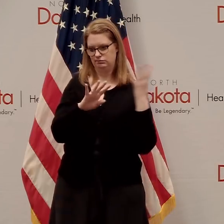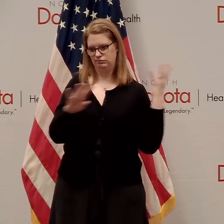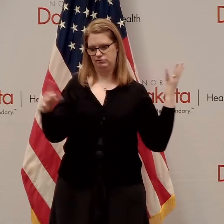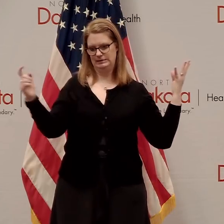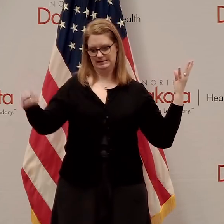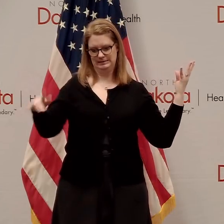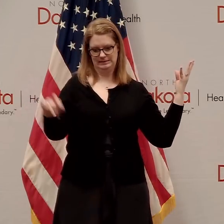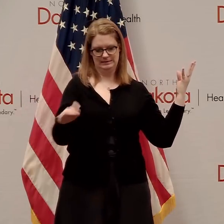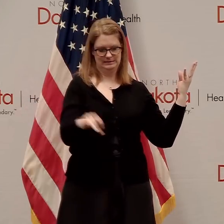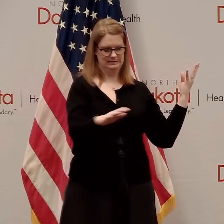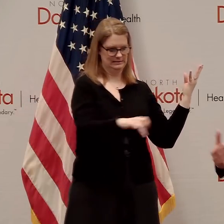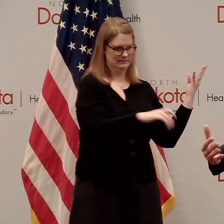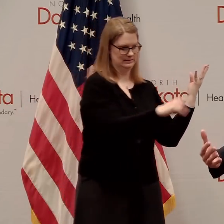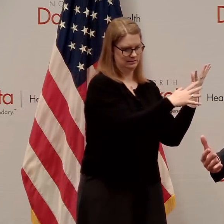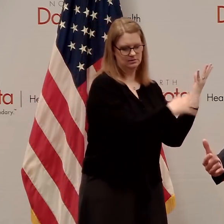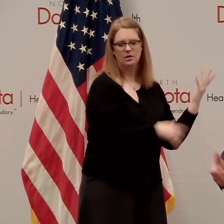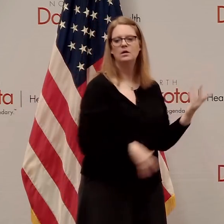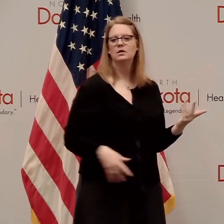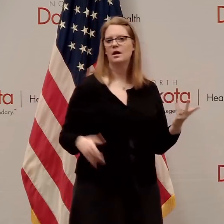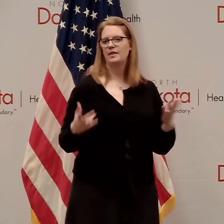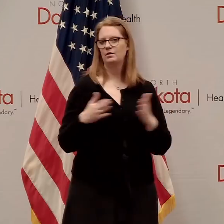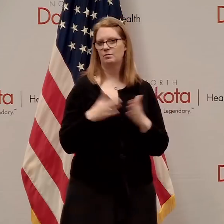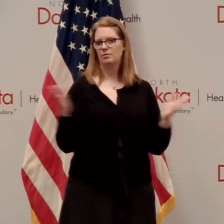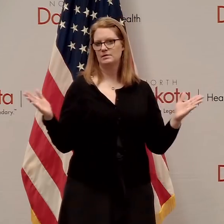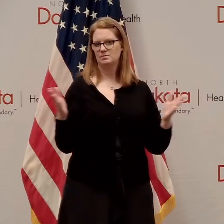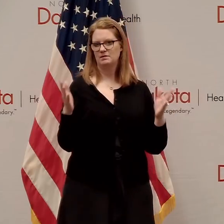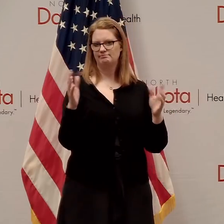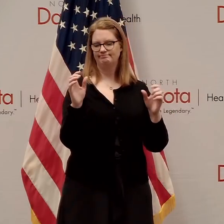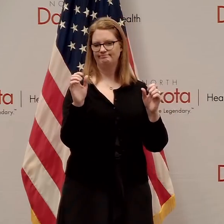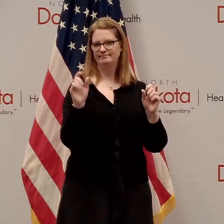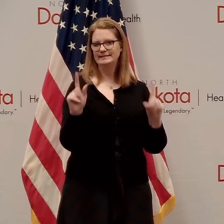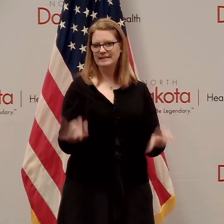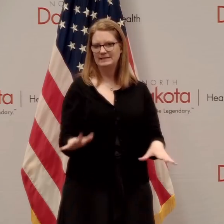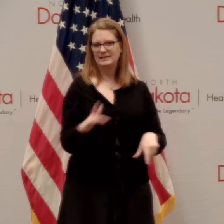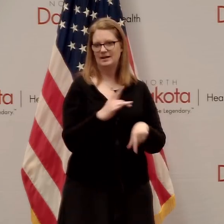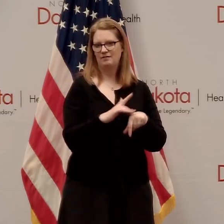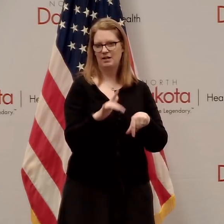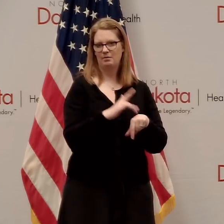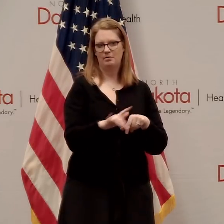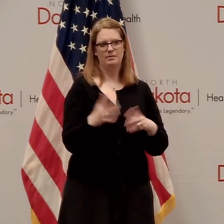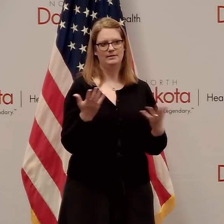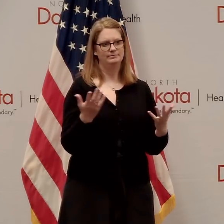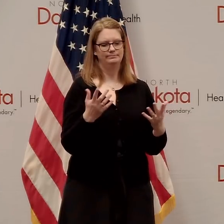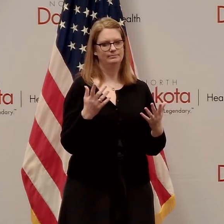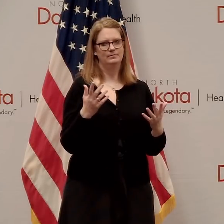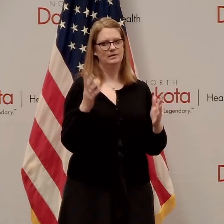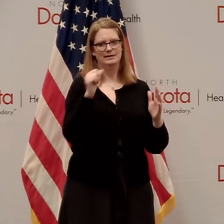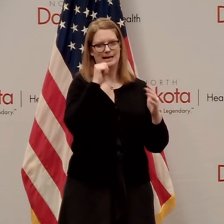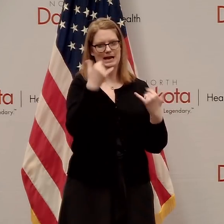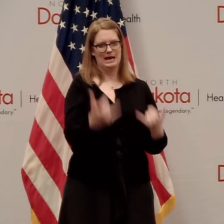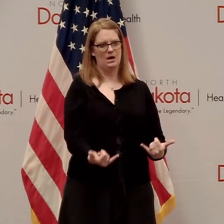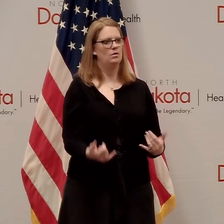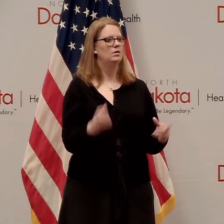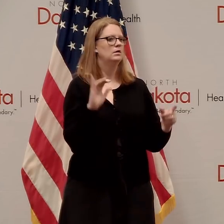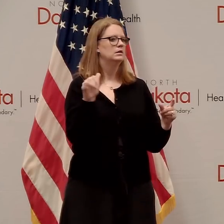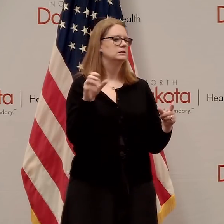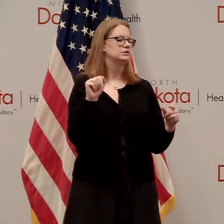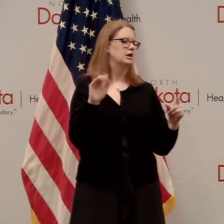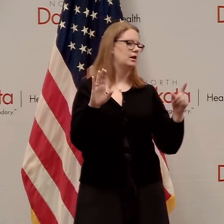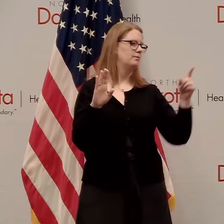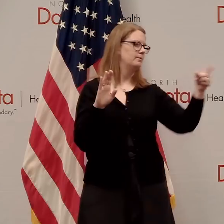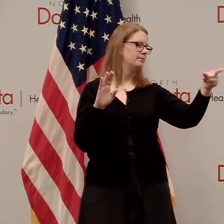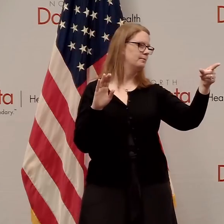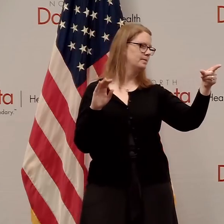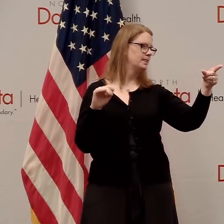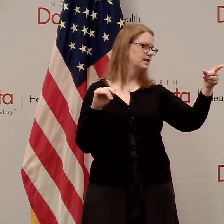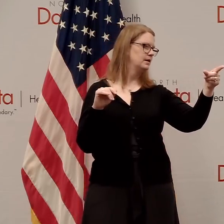would have that kind of widespread capability, but we're a long ways away from that. Jacob and then Tom.